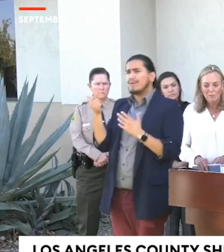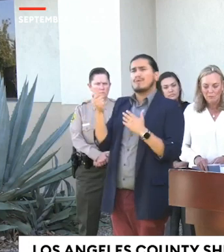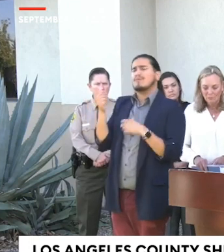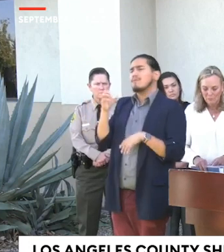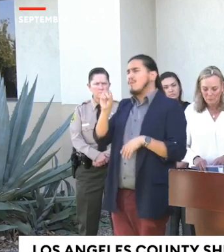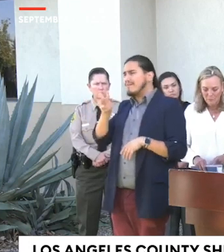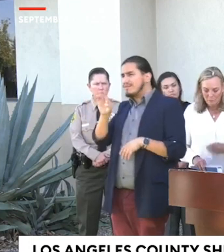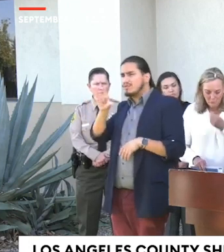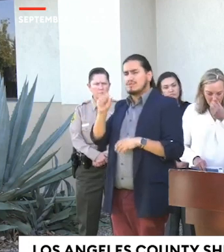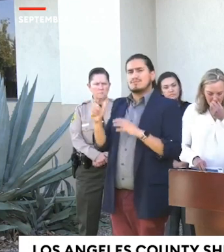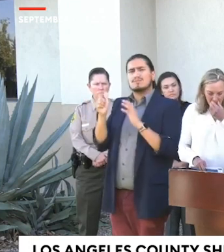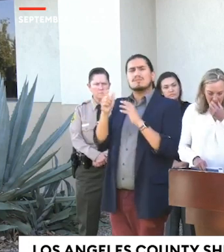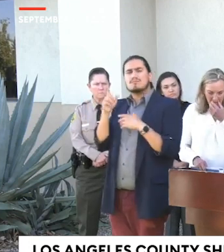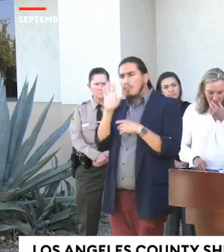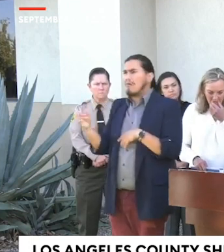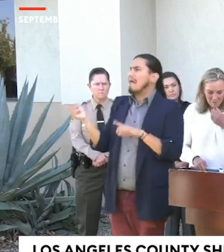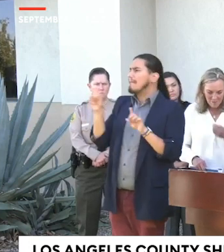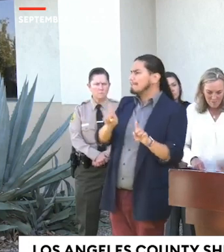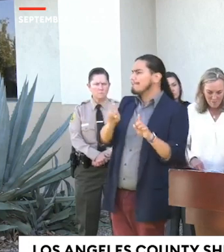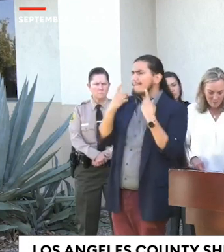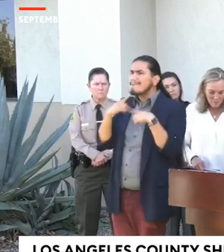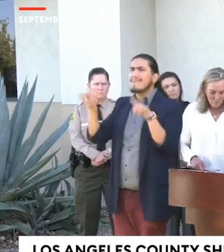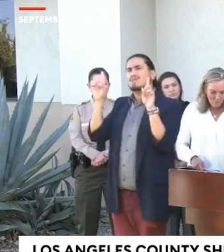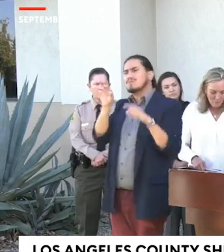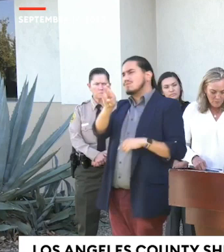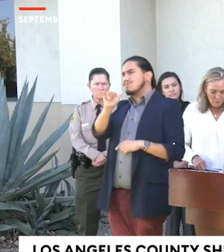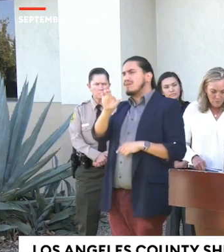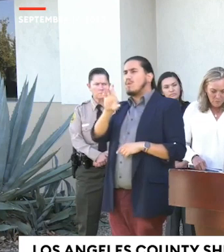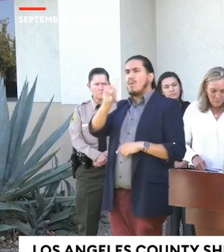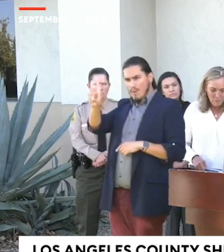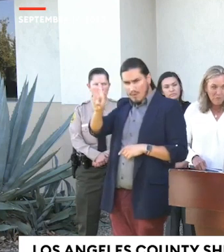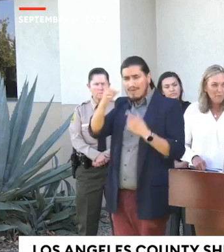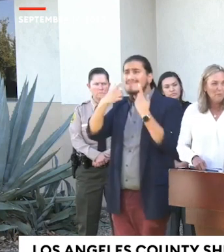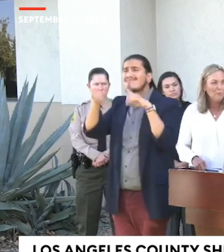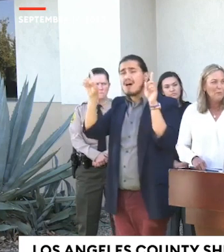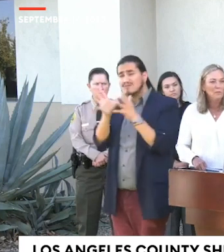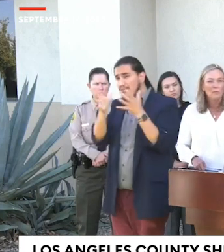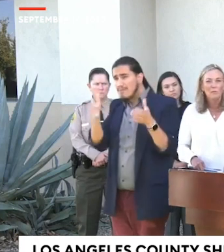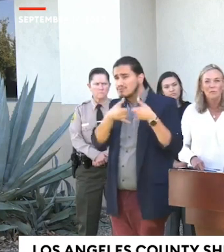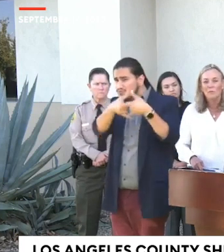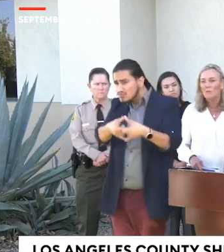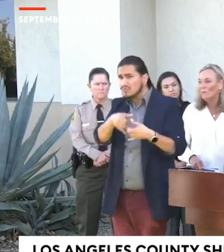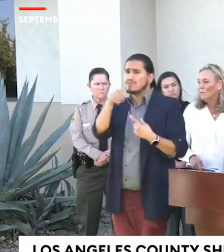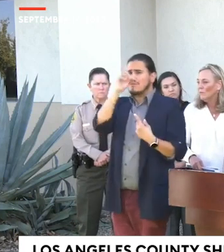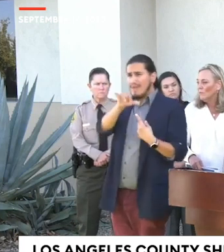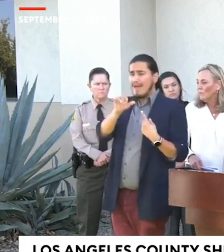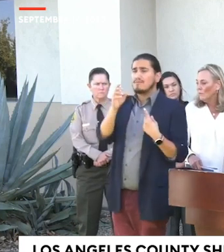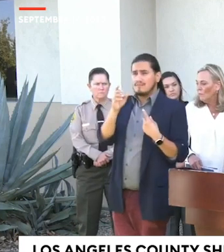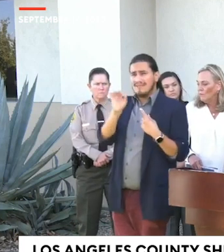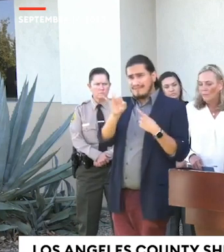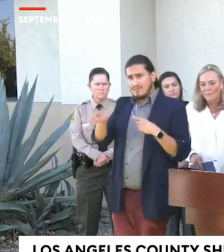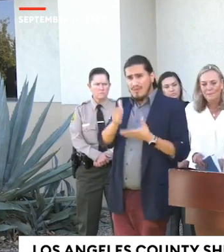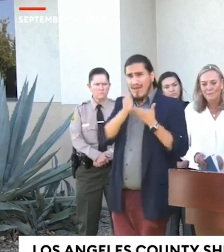officials are going to come up and announce an award or a reward, and they will announce the amounts. And then when